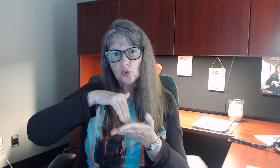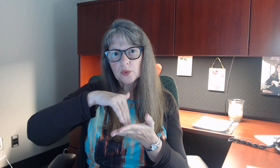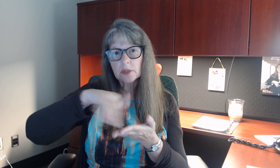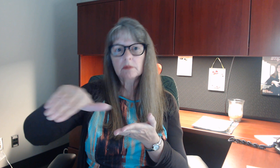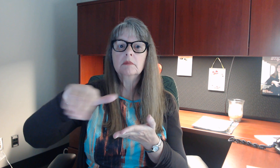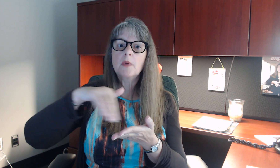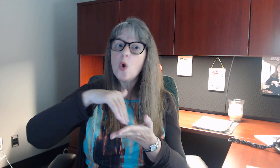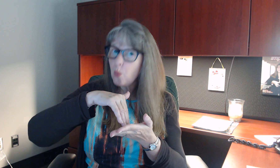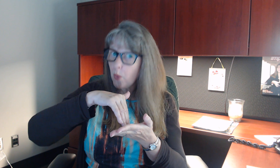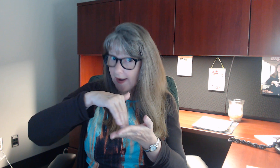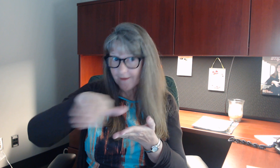excused, a waiver,